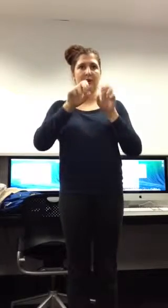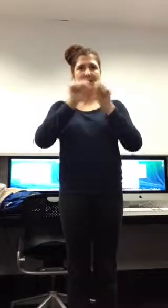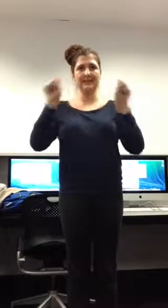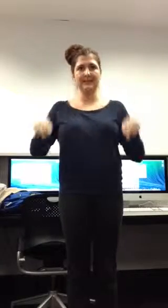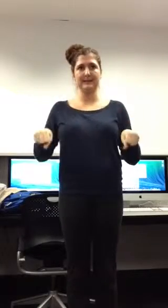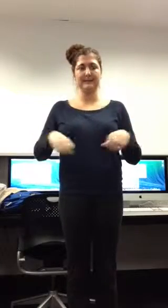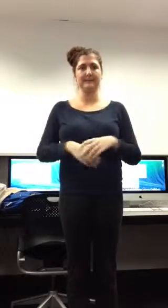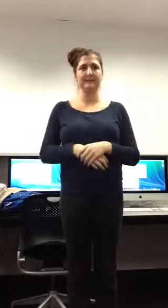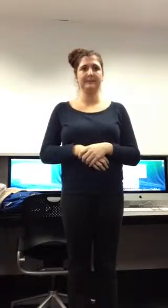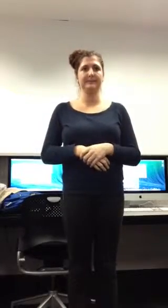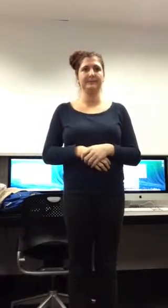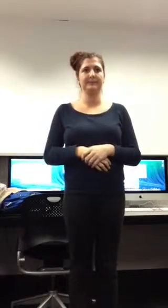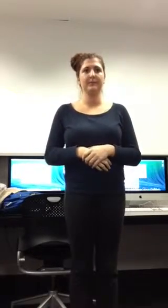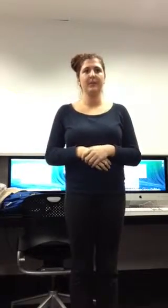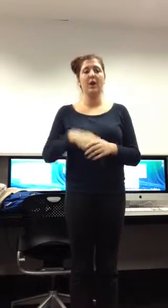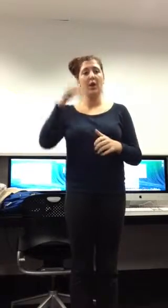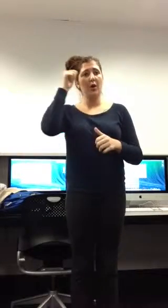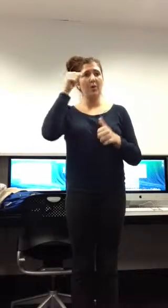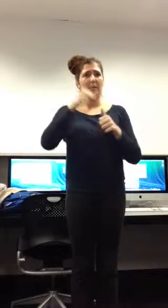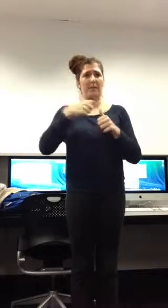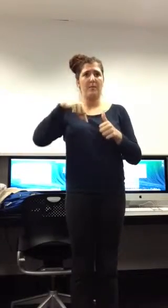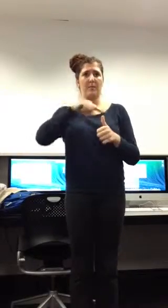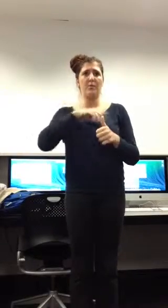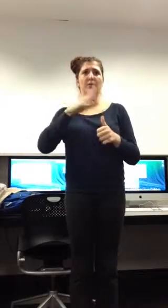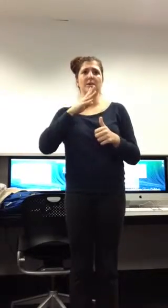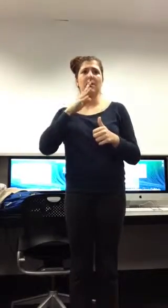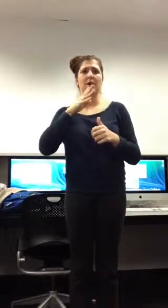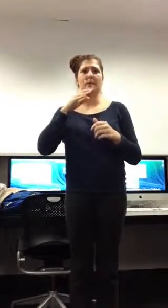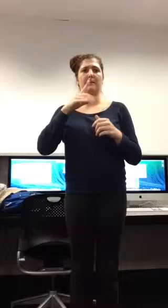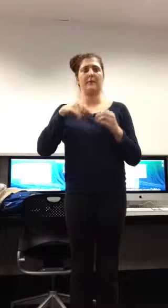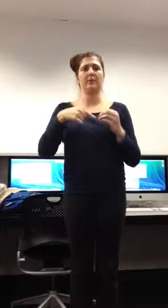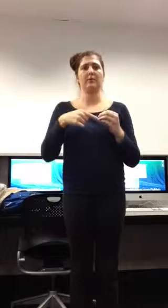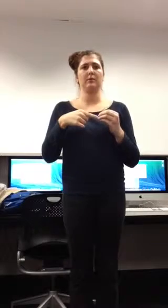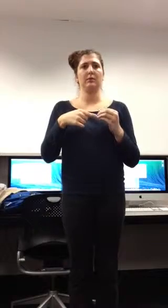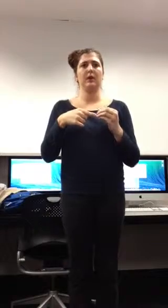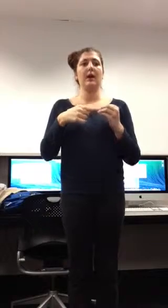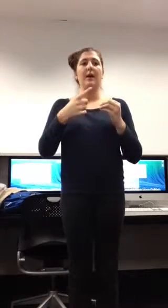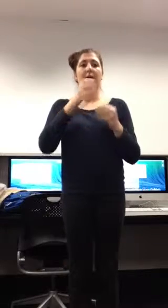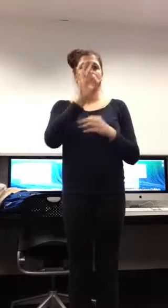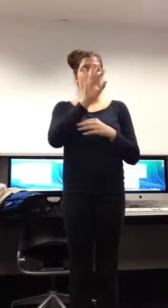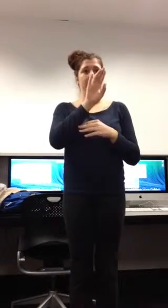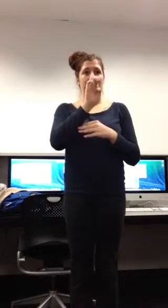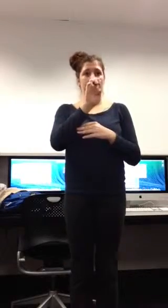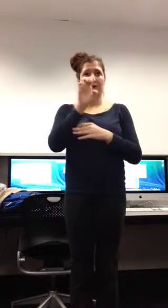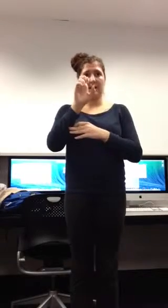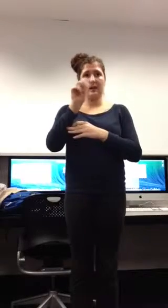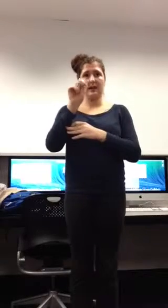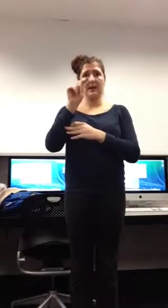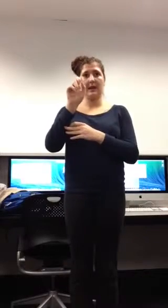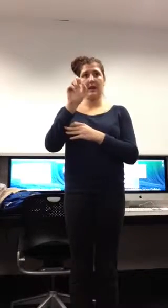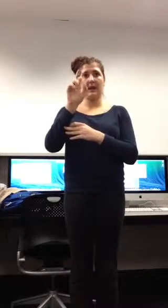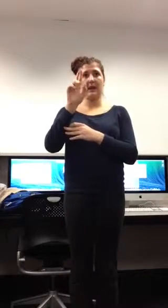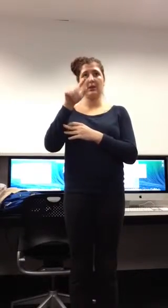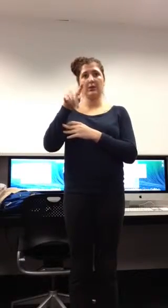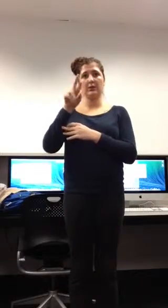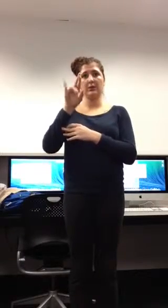Remember what we spoke about yesterday in terms of free enterprise allowing businesses to operate freely